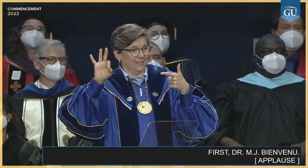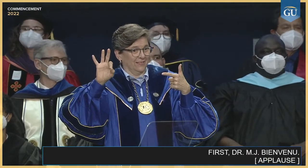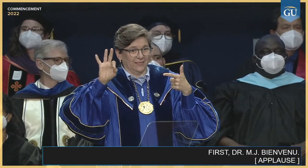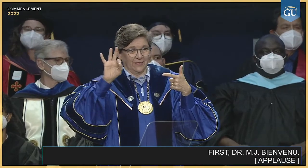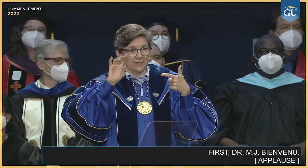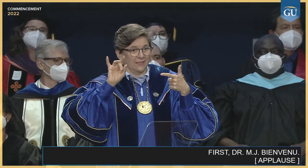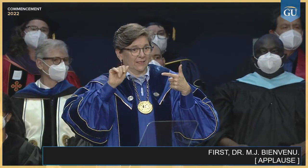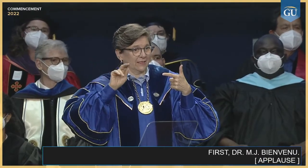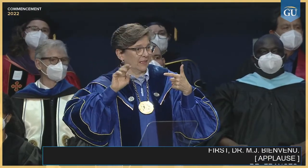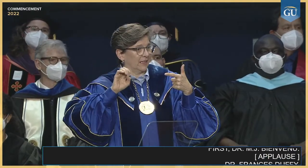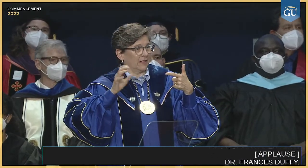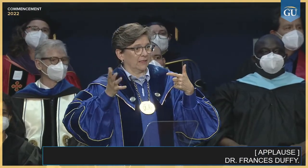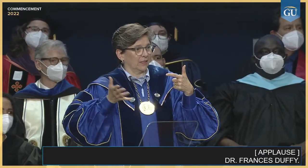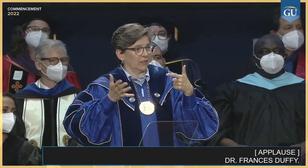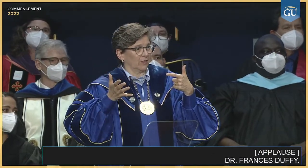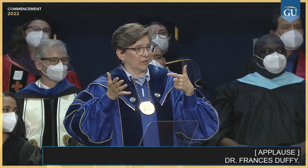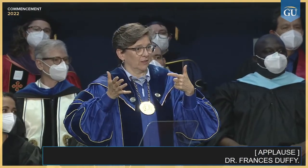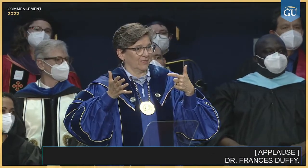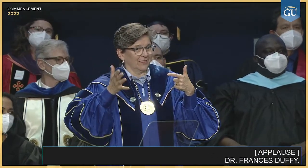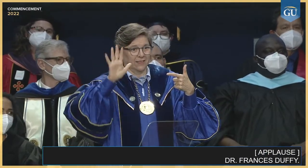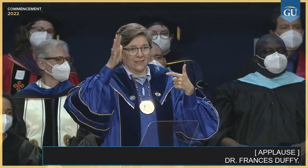excuse me, Dr. Diane Hottendorf,